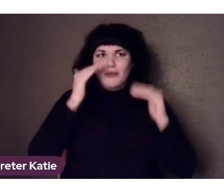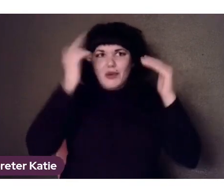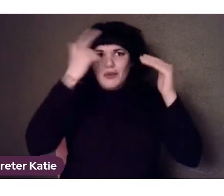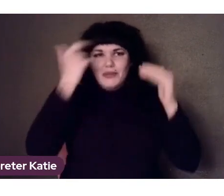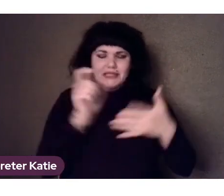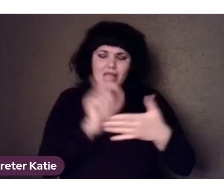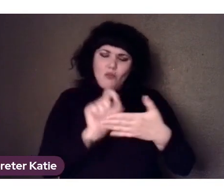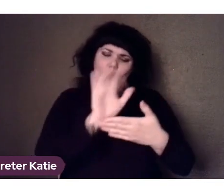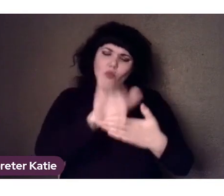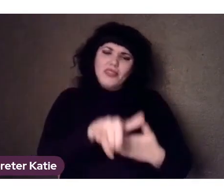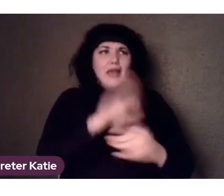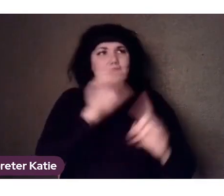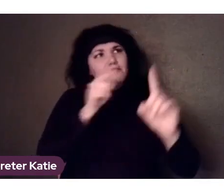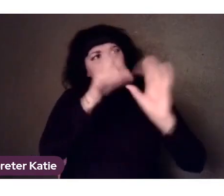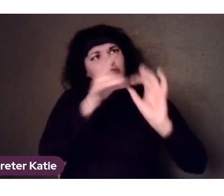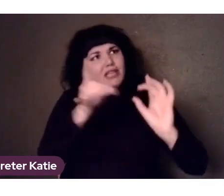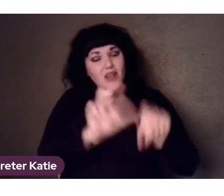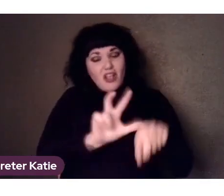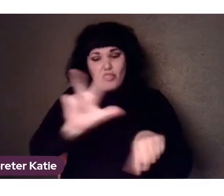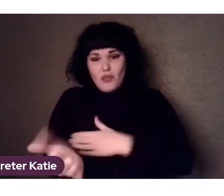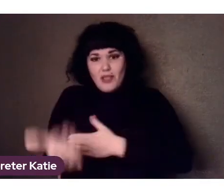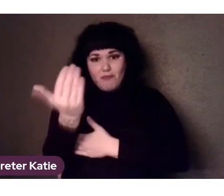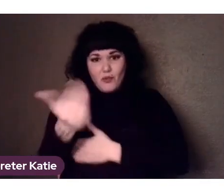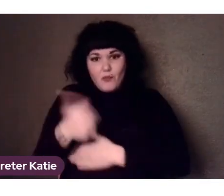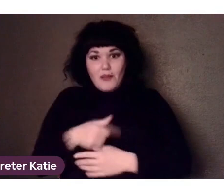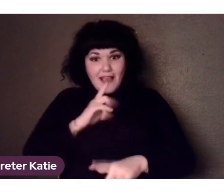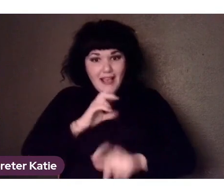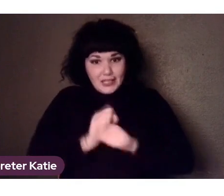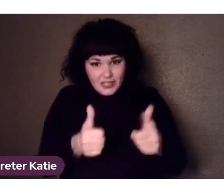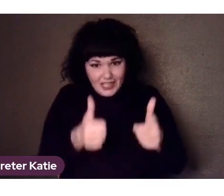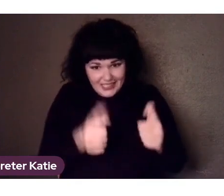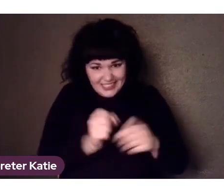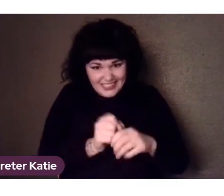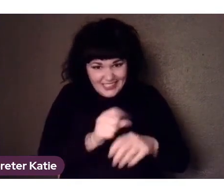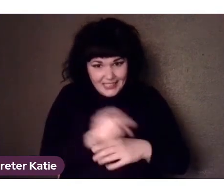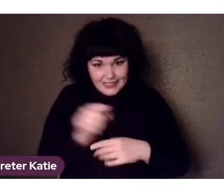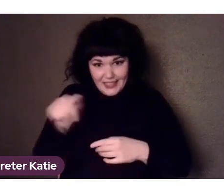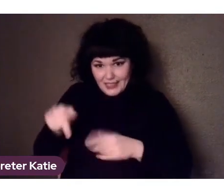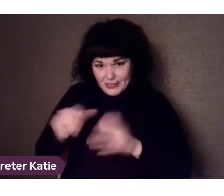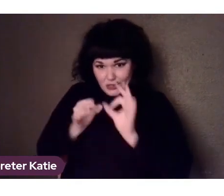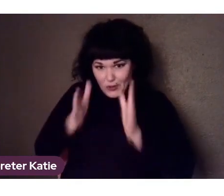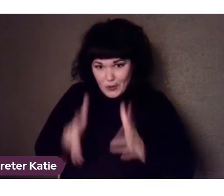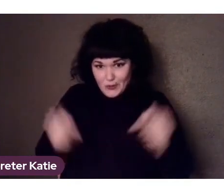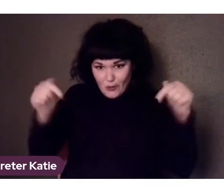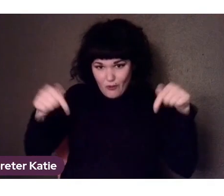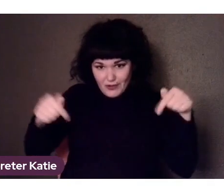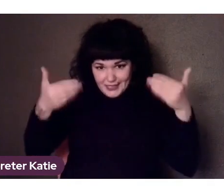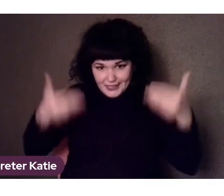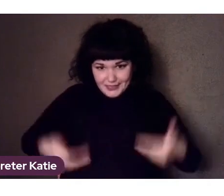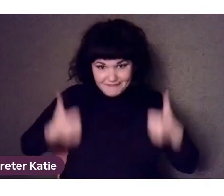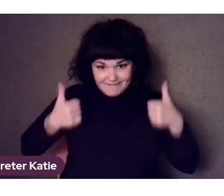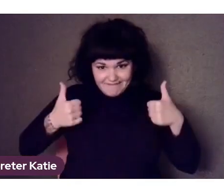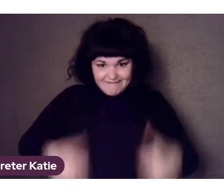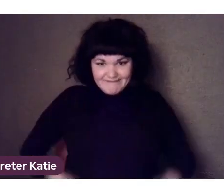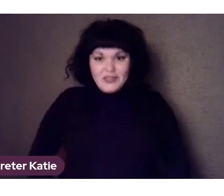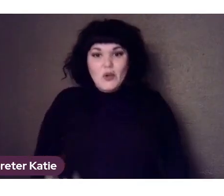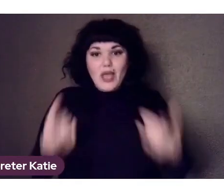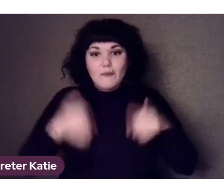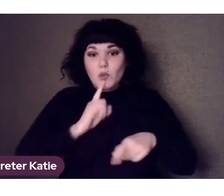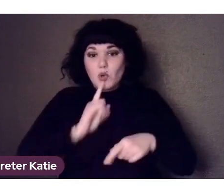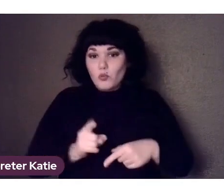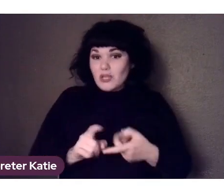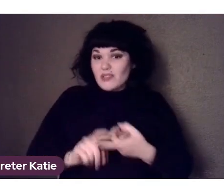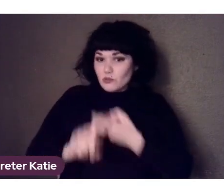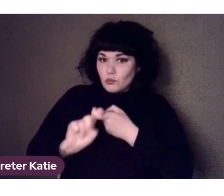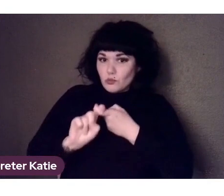3 a.m. I actually texted this interpreter over here, who happens to be a really close friend of